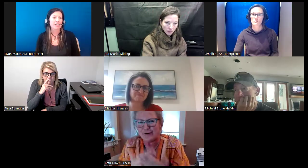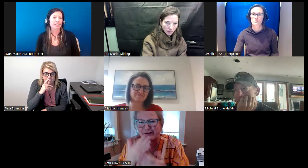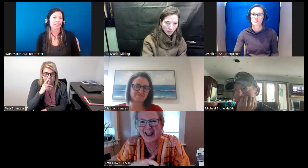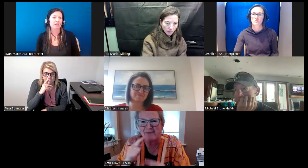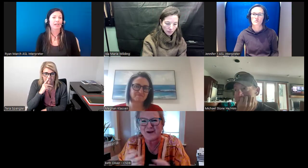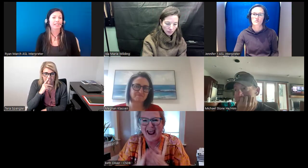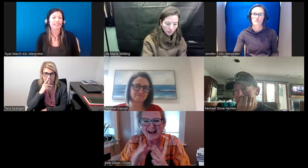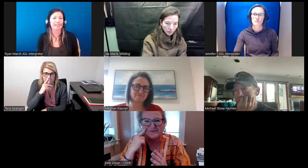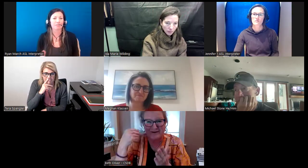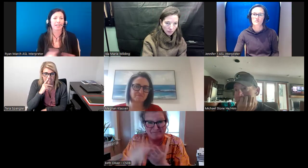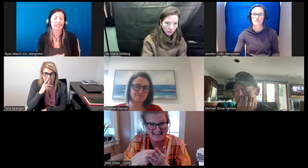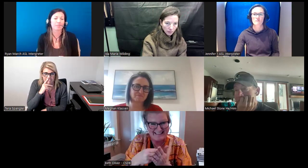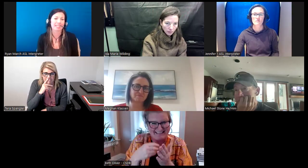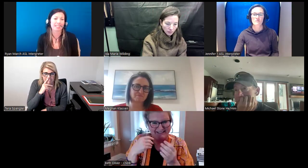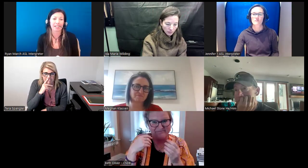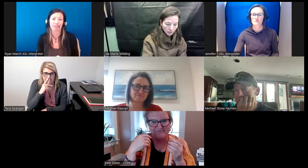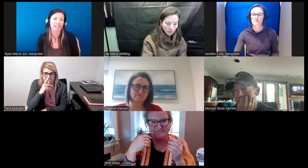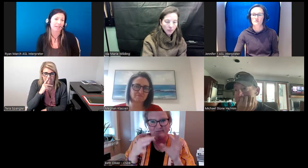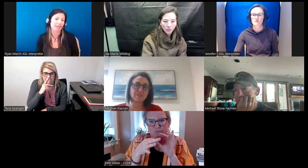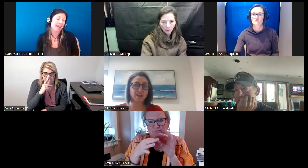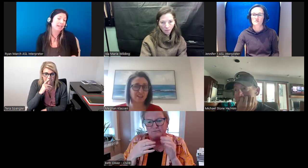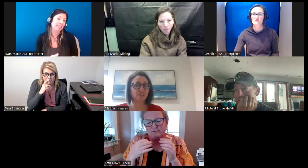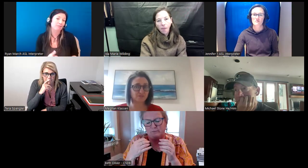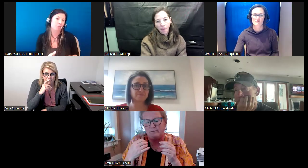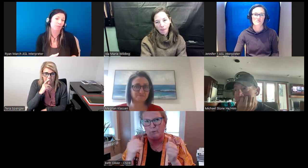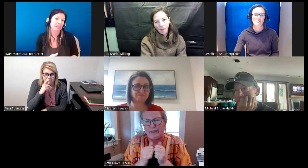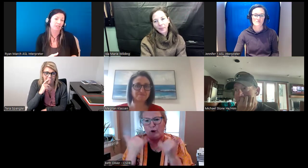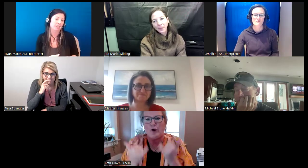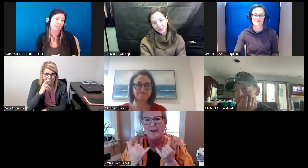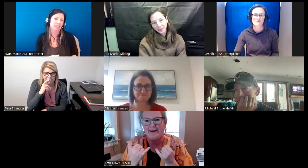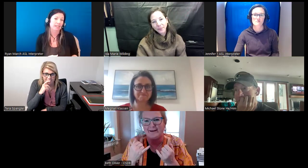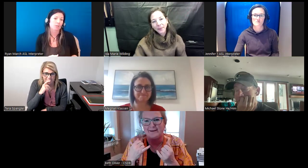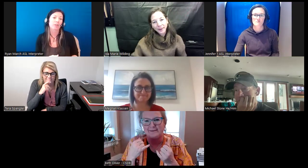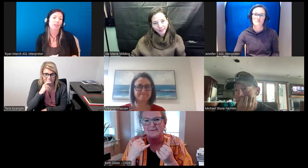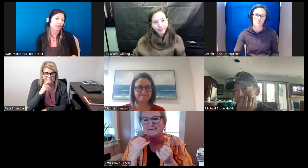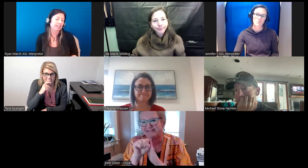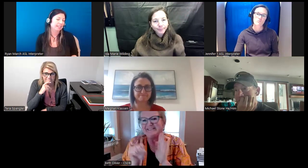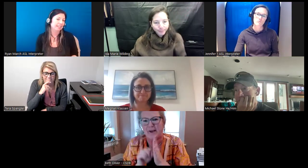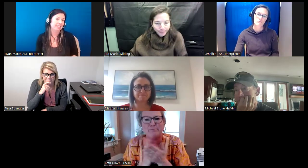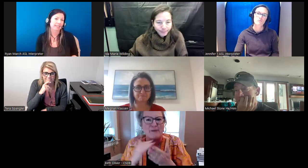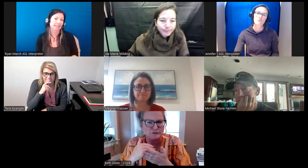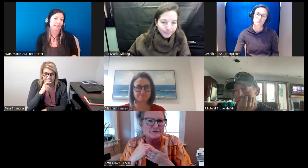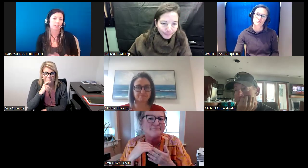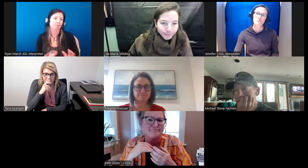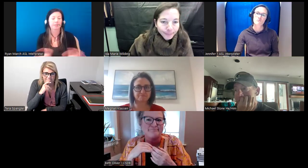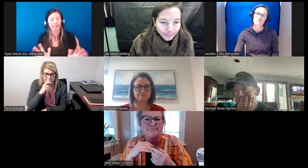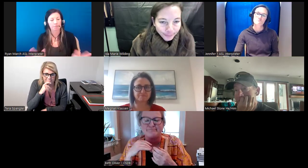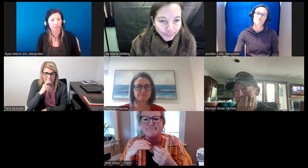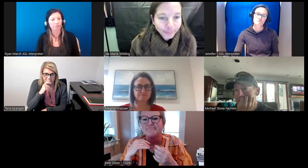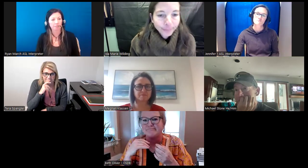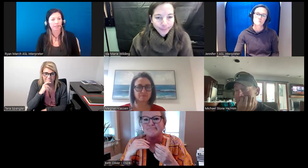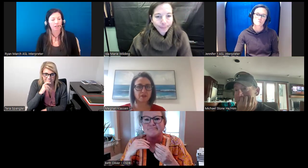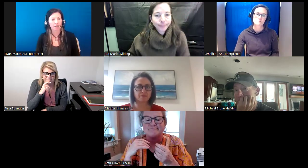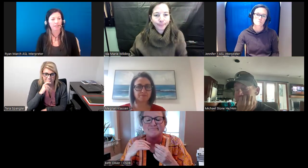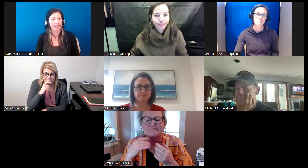I just, hate to say this right now, but it is not a great time to be asking for more money just with the current, state